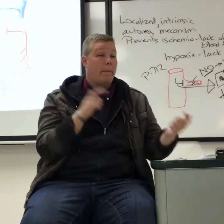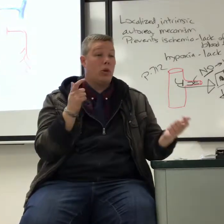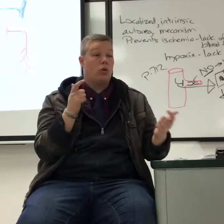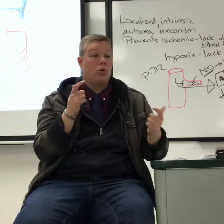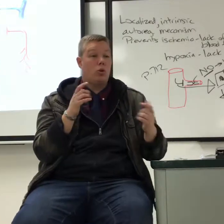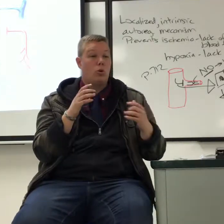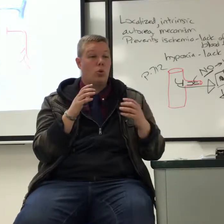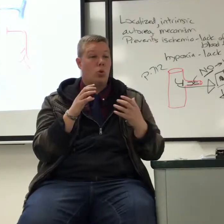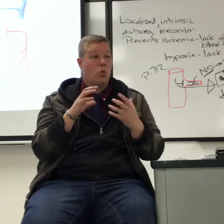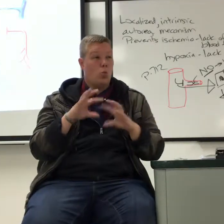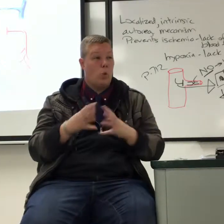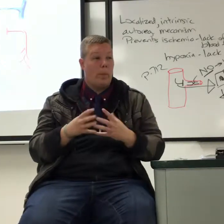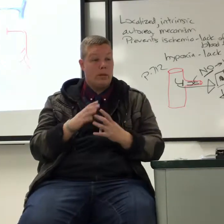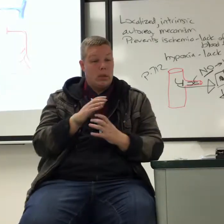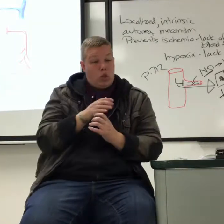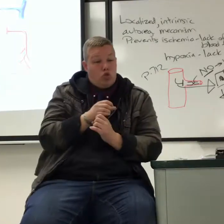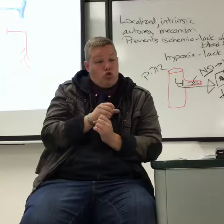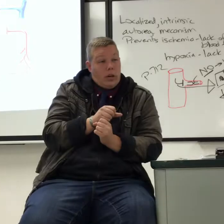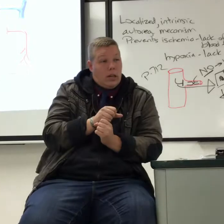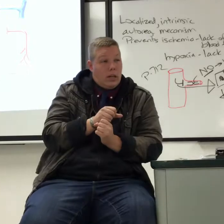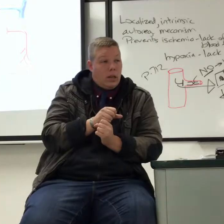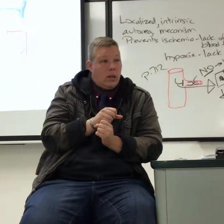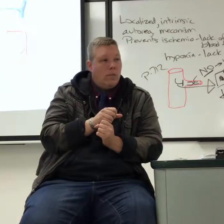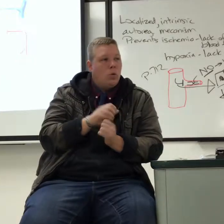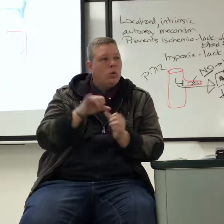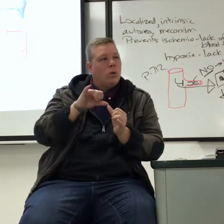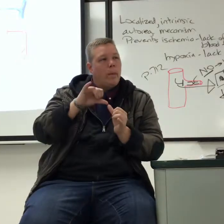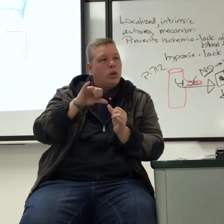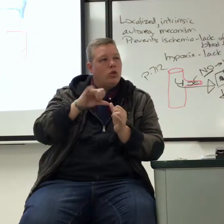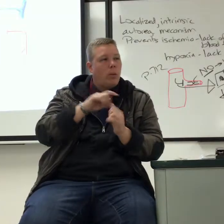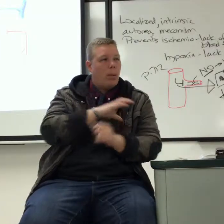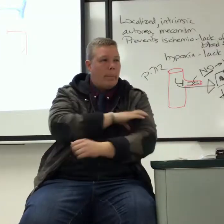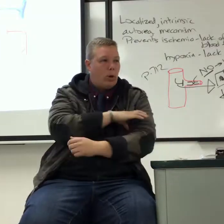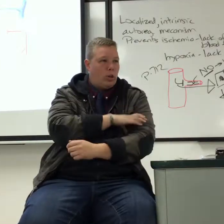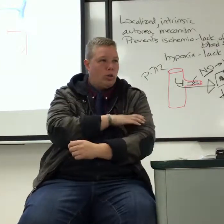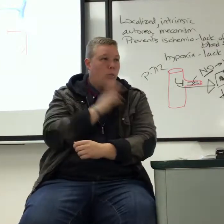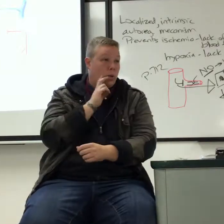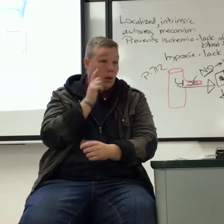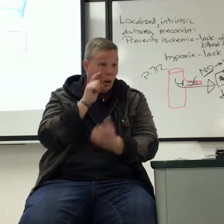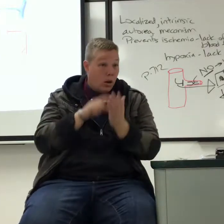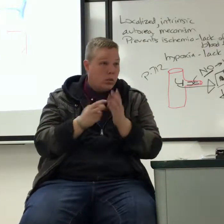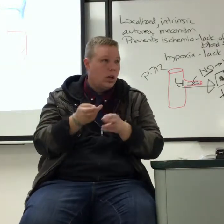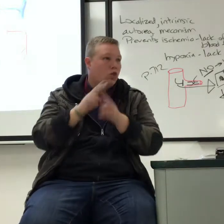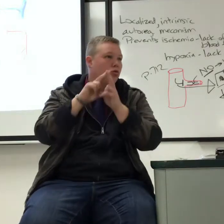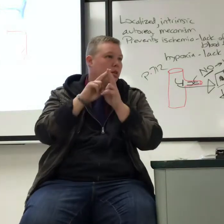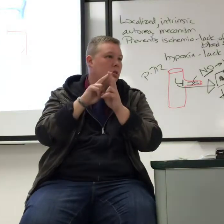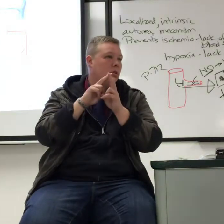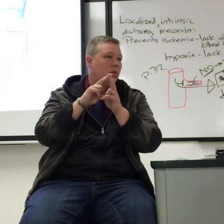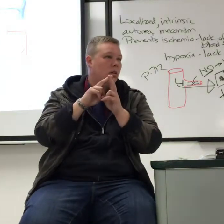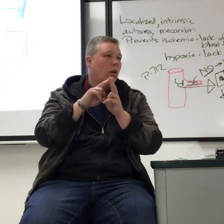constricting, if you were to measure blood pressure, you would observe an increase in blood pressure when you